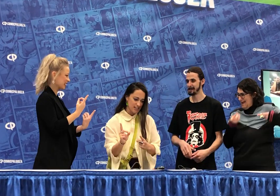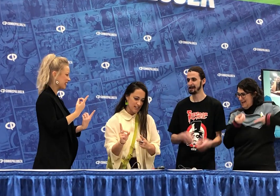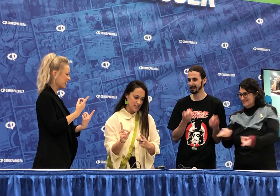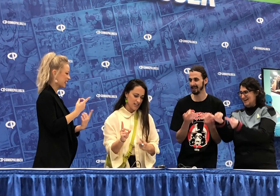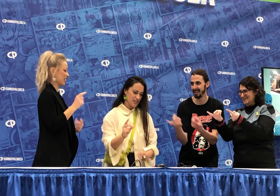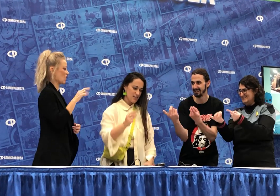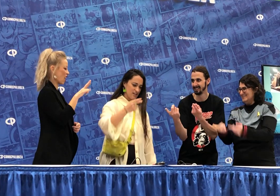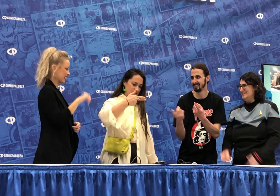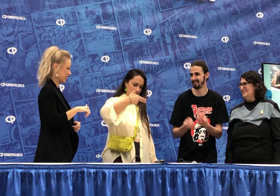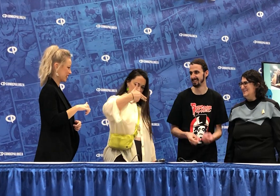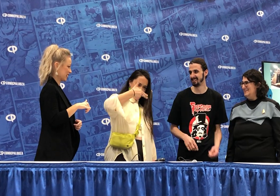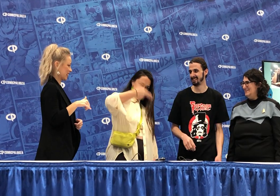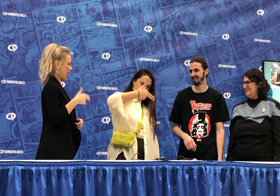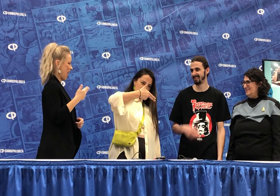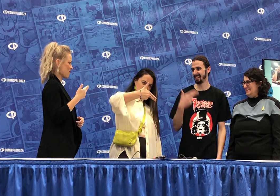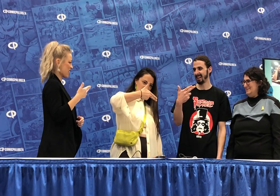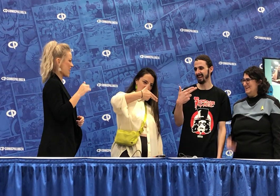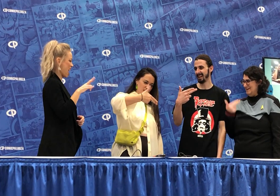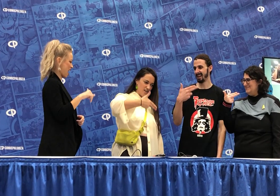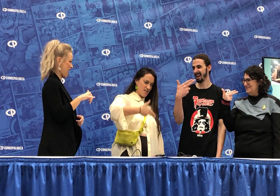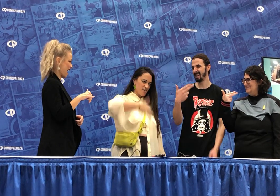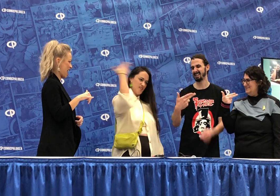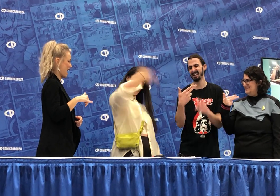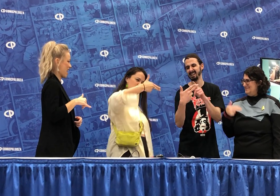Darcy, you got it. Harry.